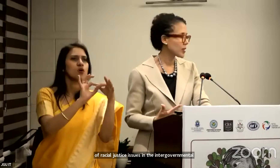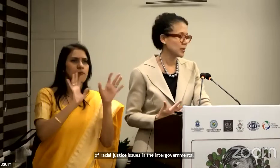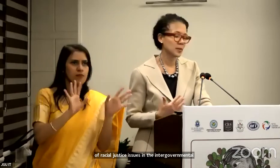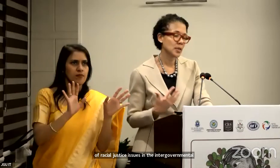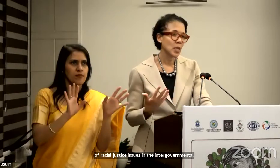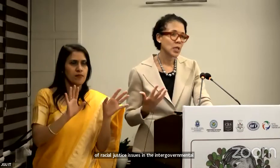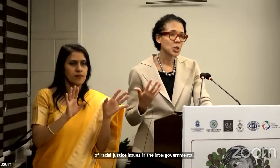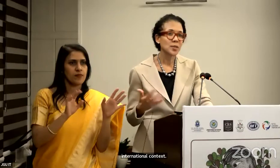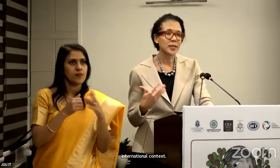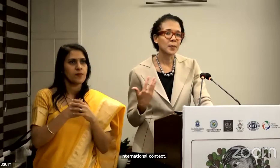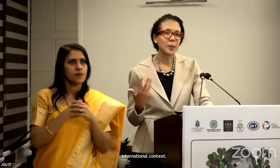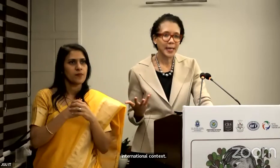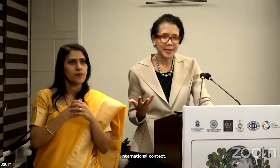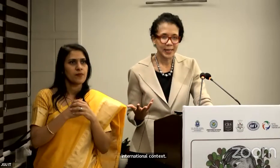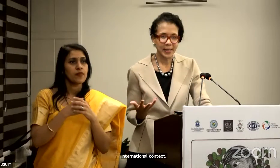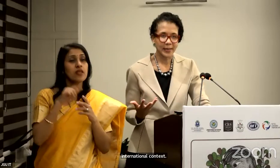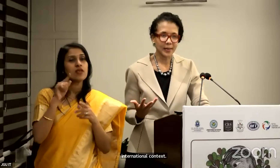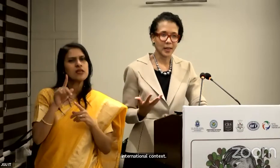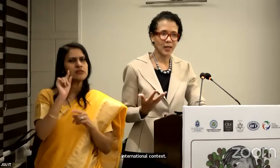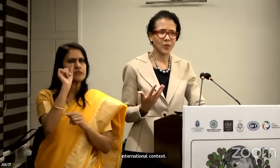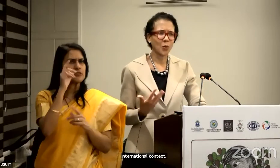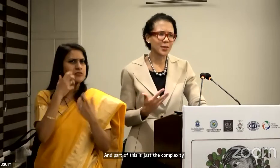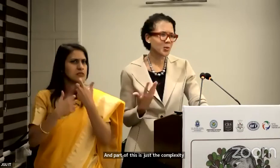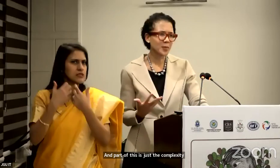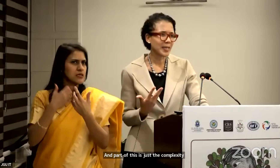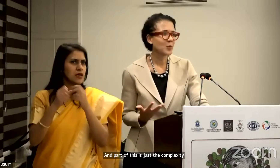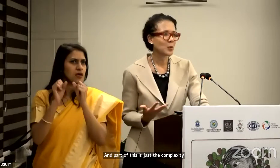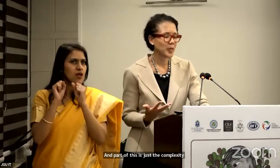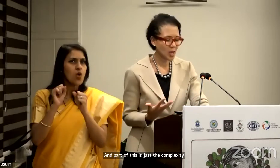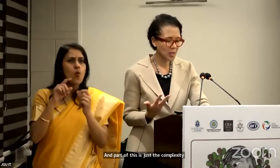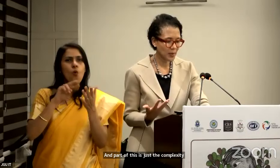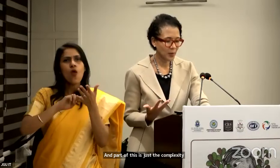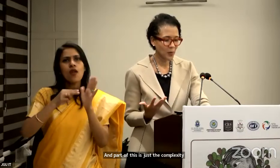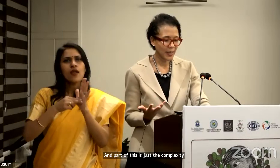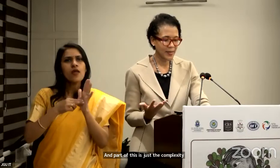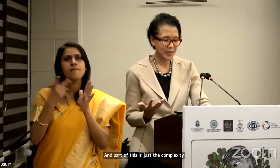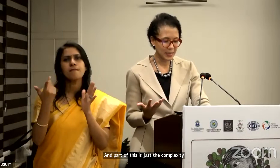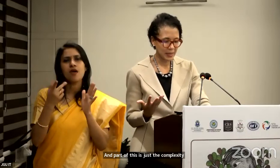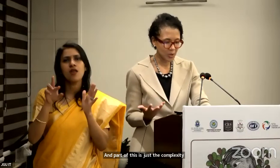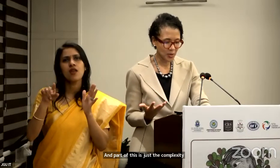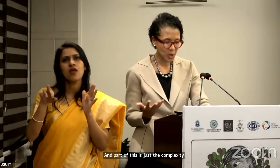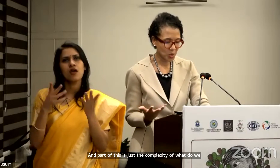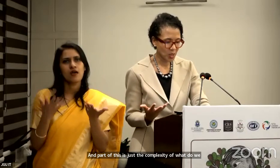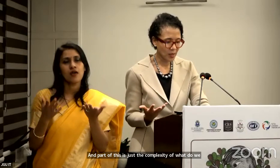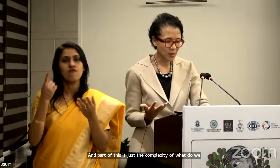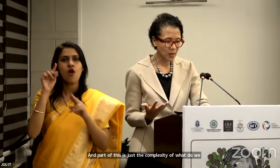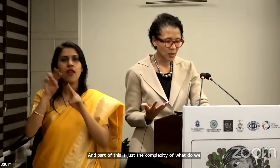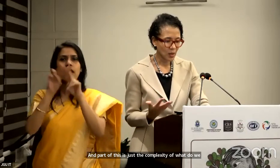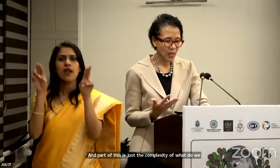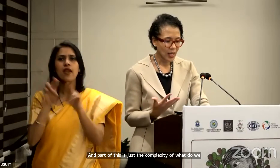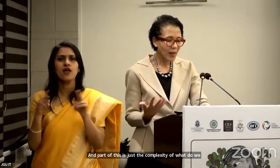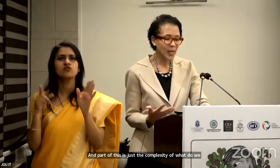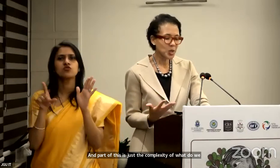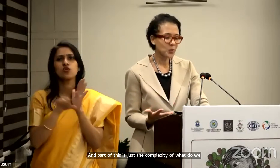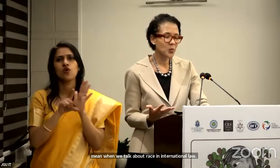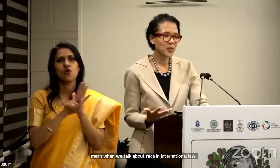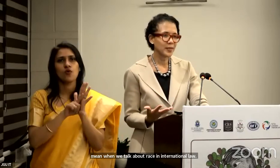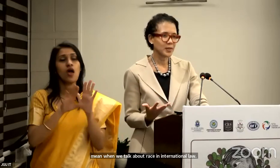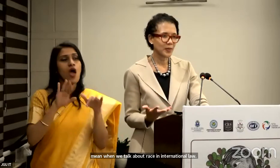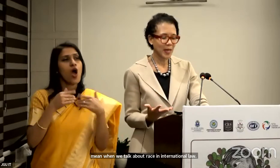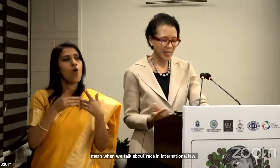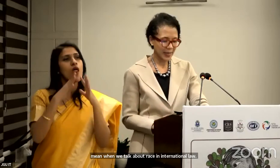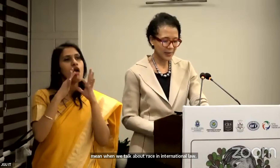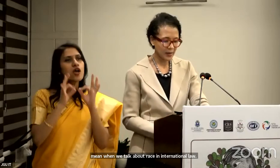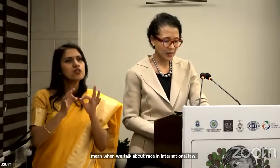part of this is just the complexity of what do we mean when we talk about race in international law? How actually would